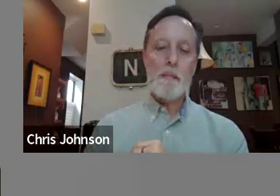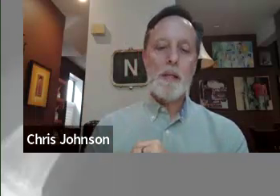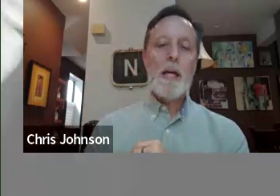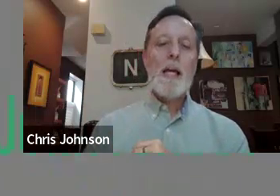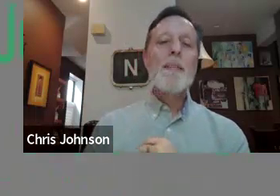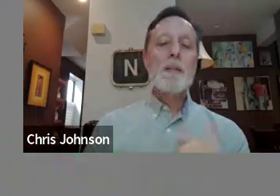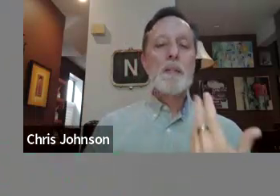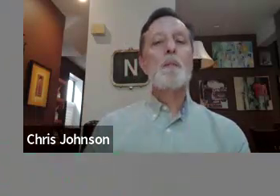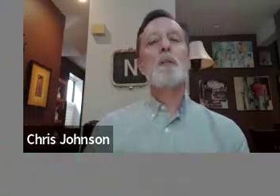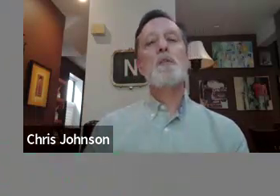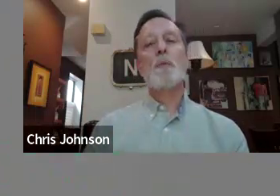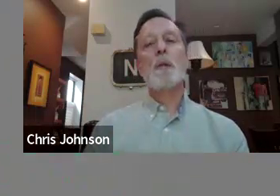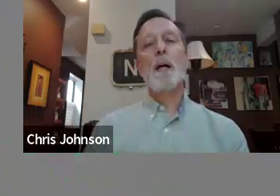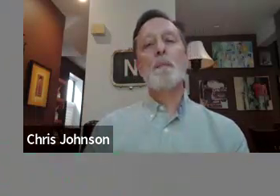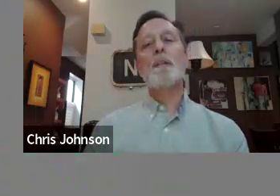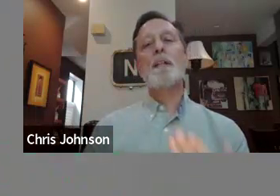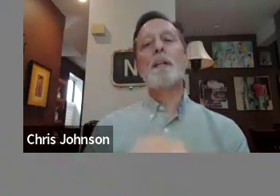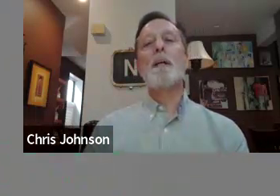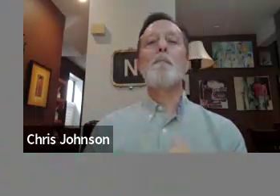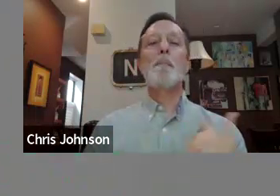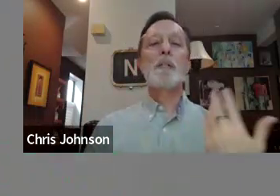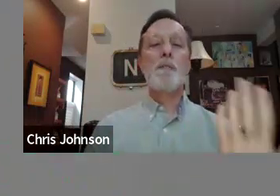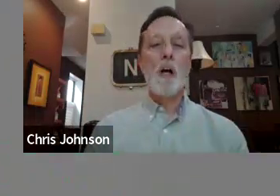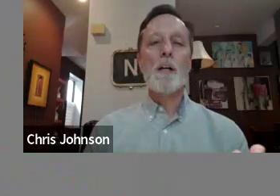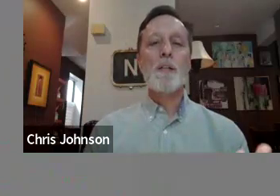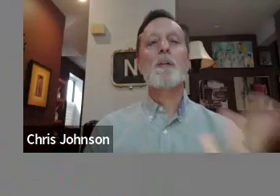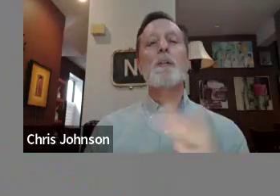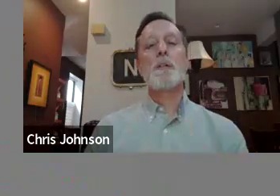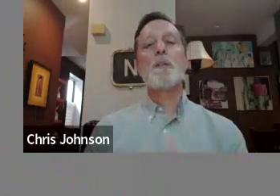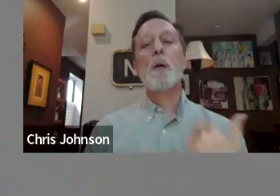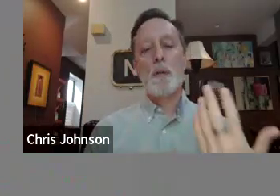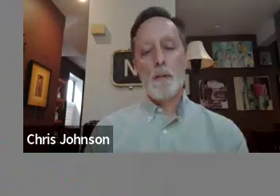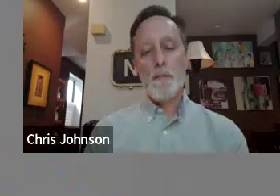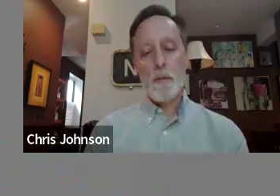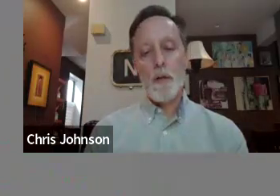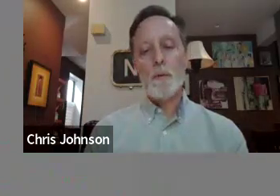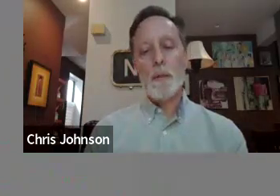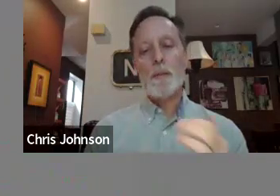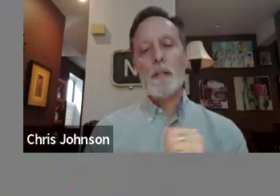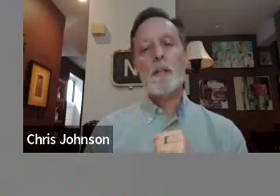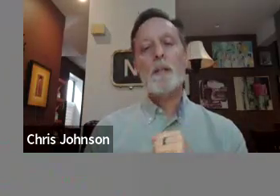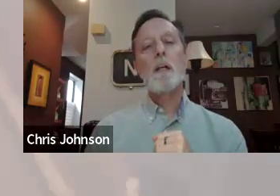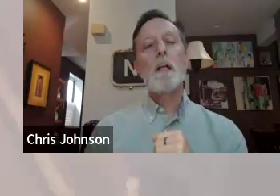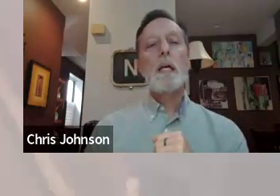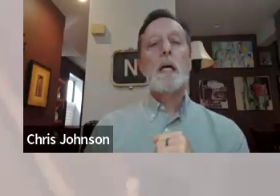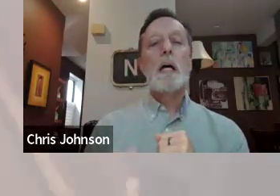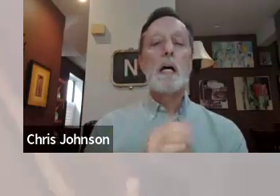common claim. And this is going to be a general liability claim. Members of the audience are considered part of the general